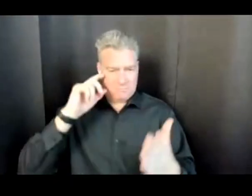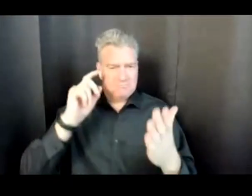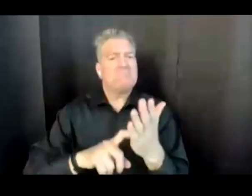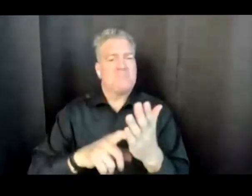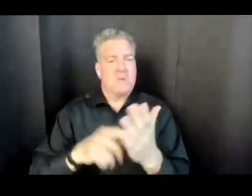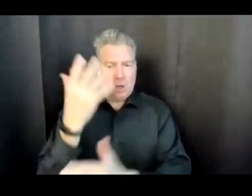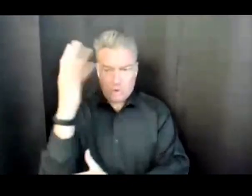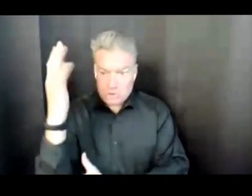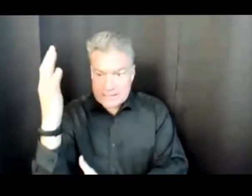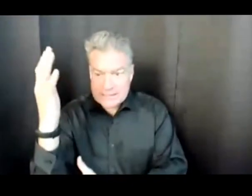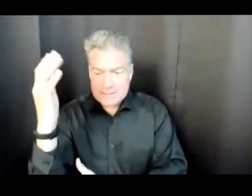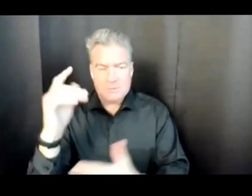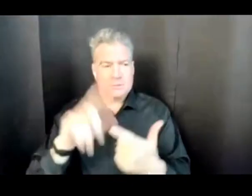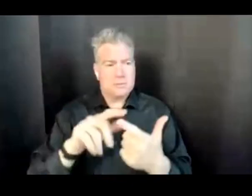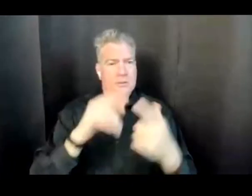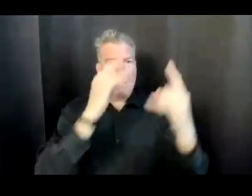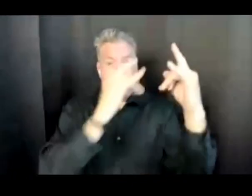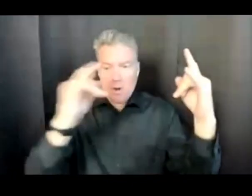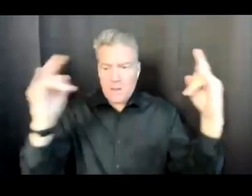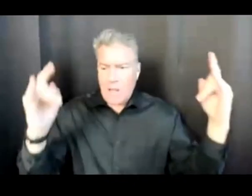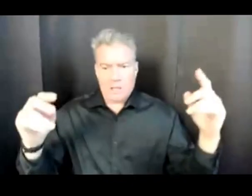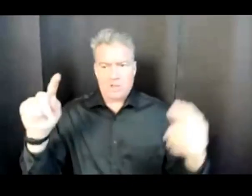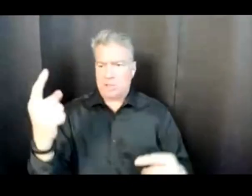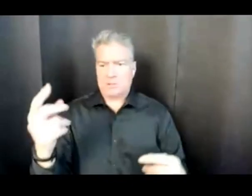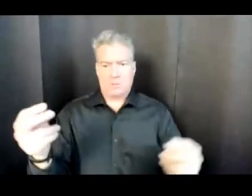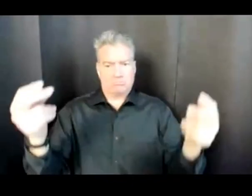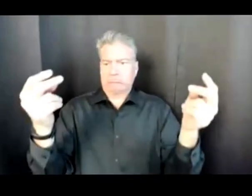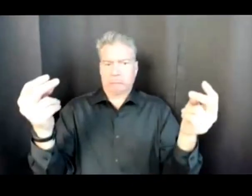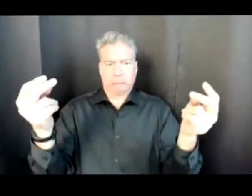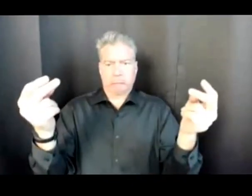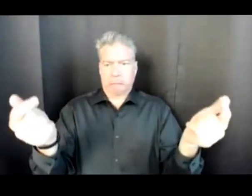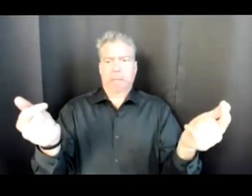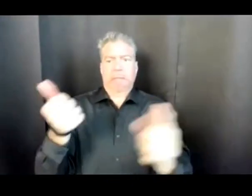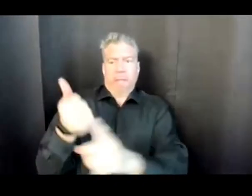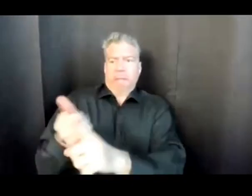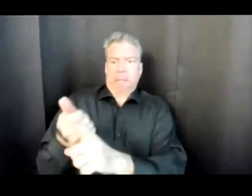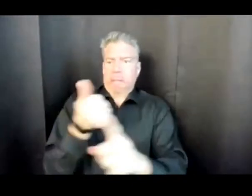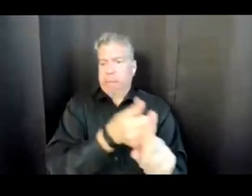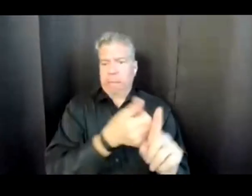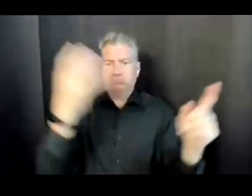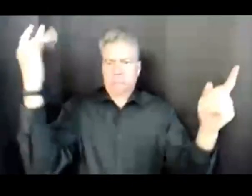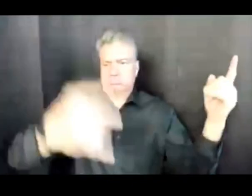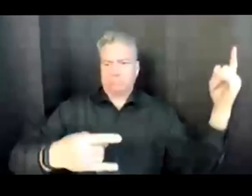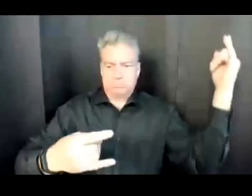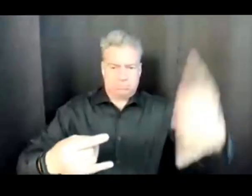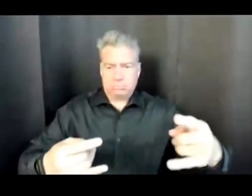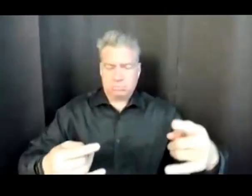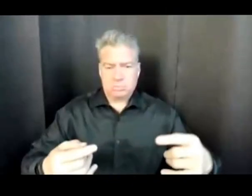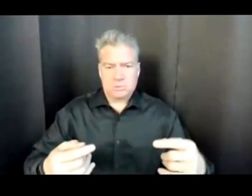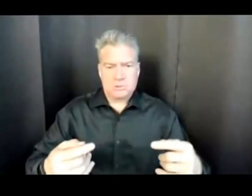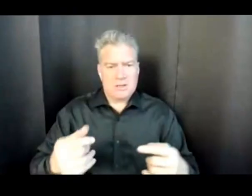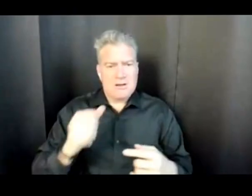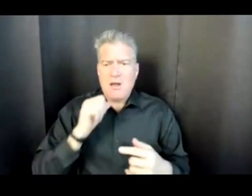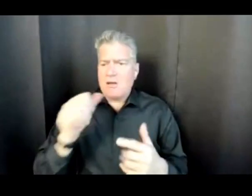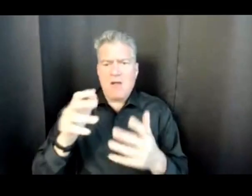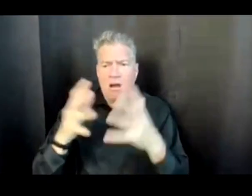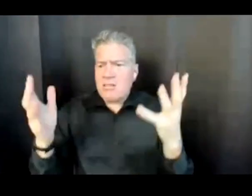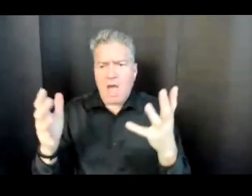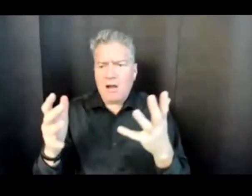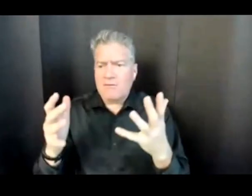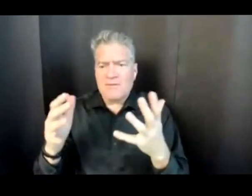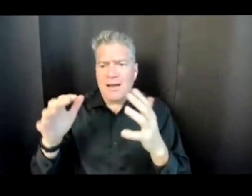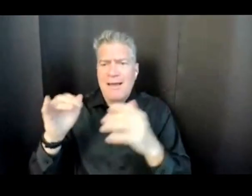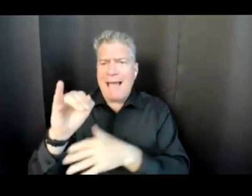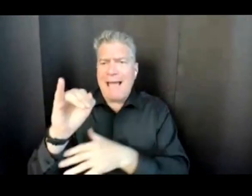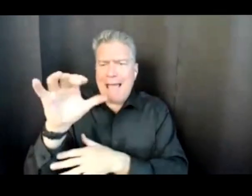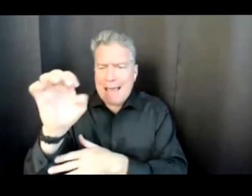in different areas. So it doesn't necessarily take ice to do that, but obviously the ice makes those trees and power lines